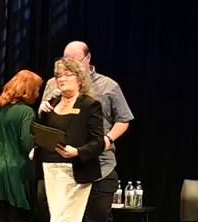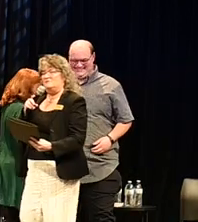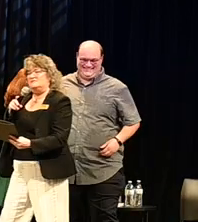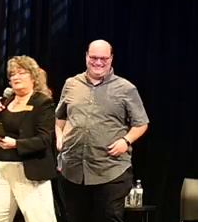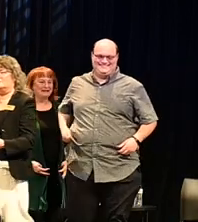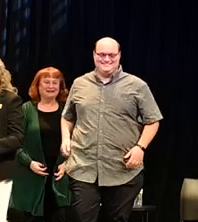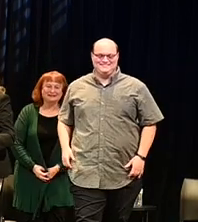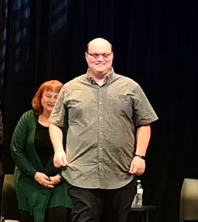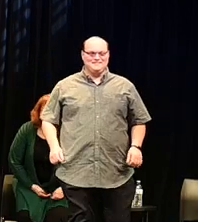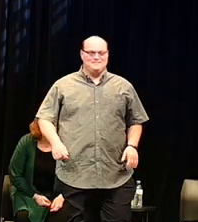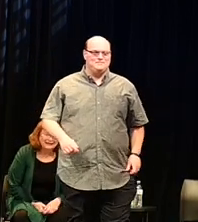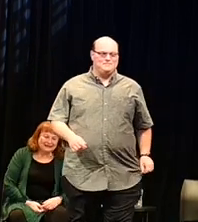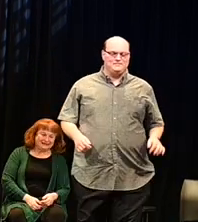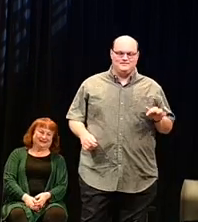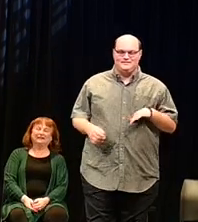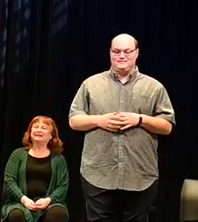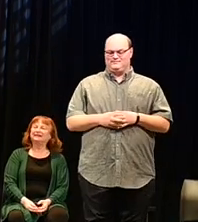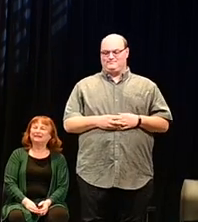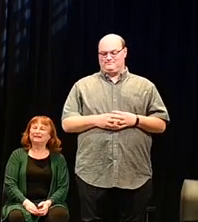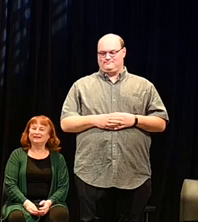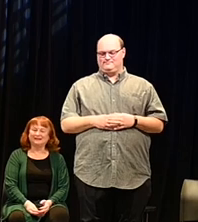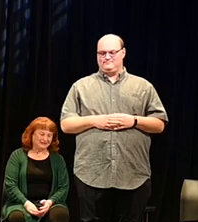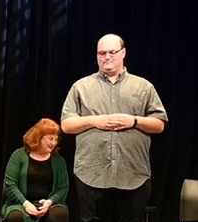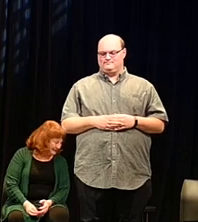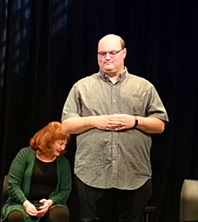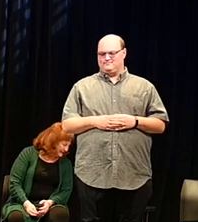So it all sort of fits together like a great big puzzle.